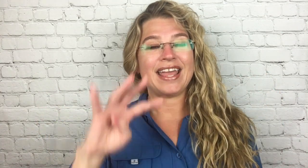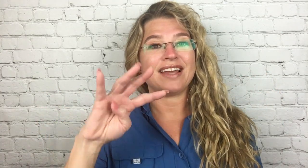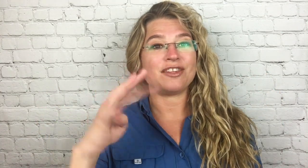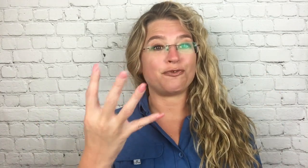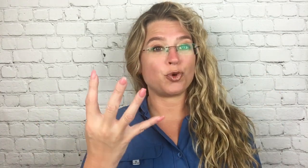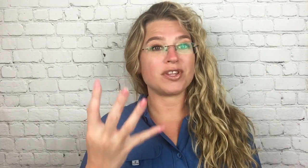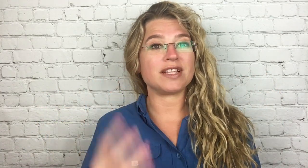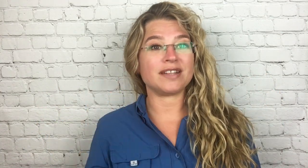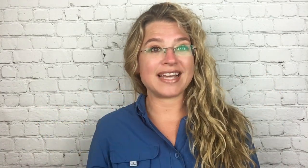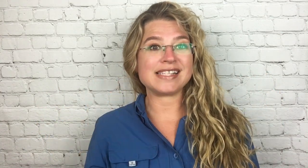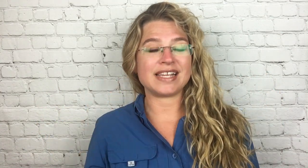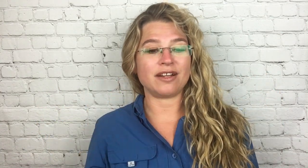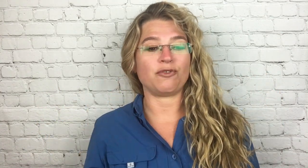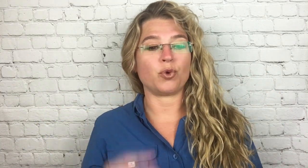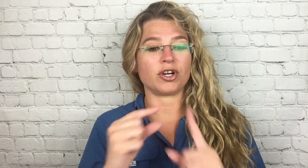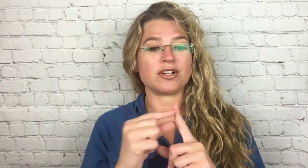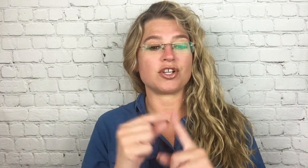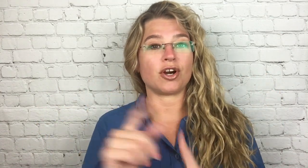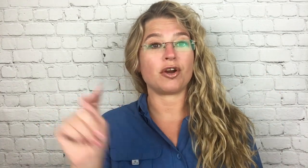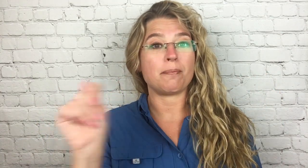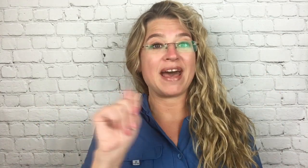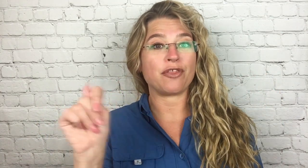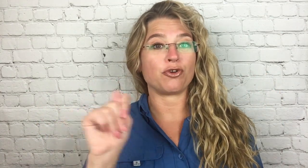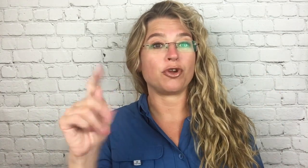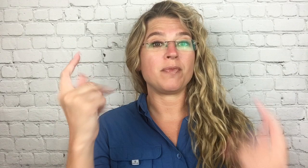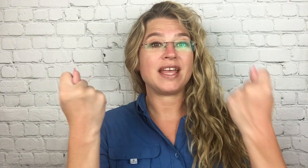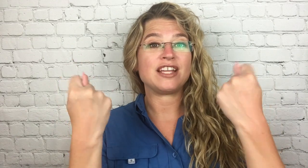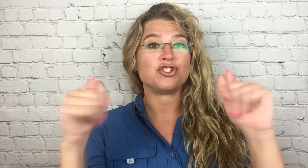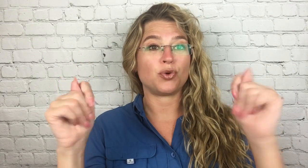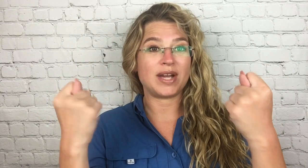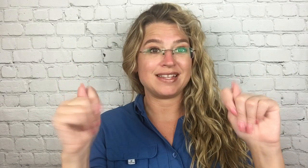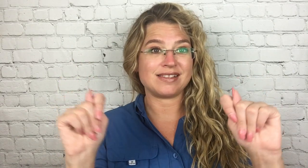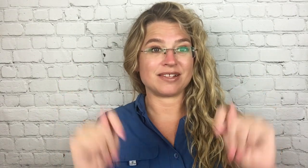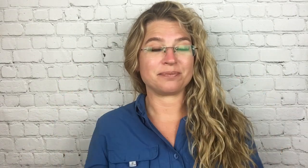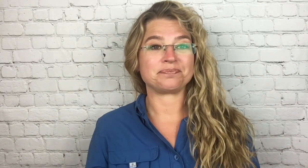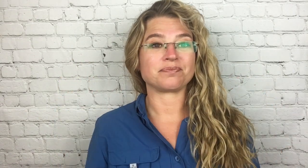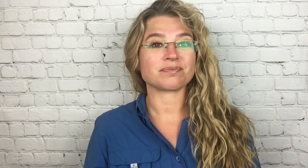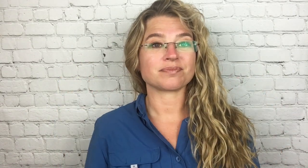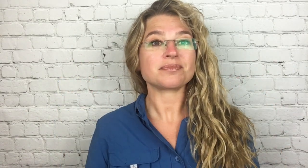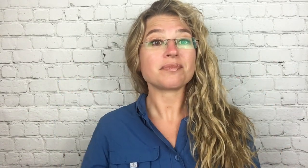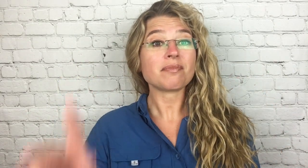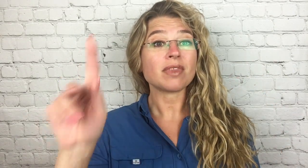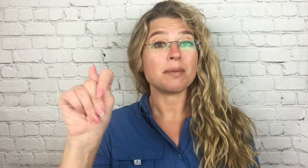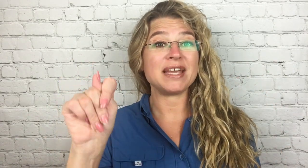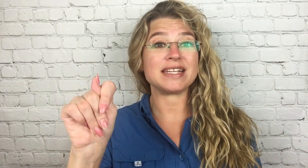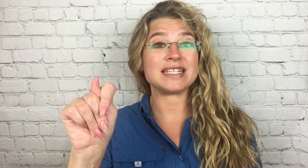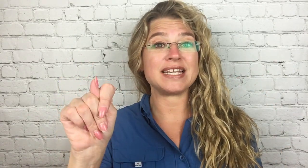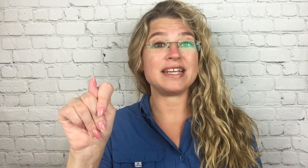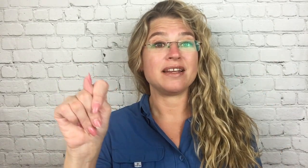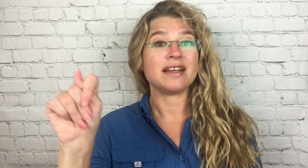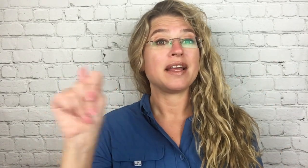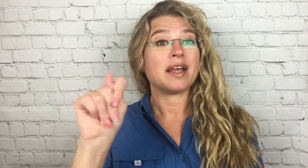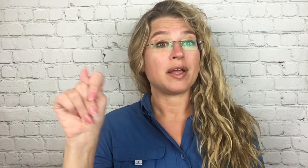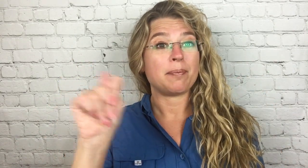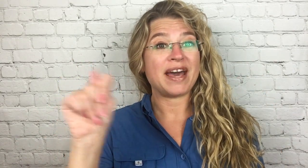And the fourth and last set of words are bathroom and toys. Make a T,